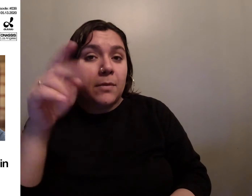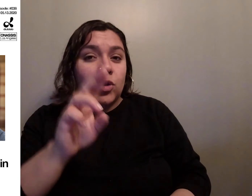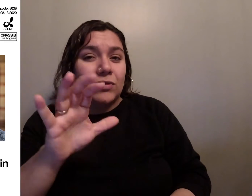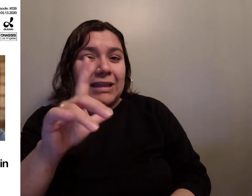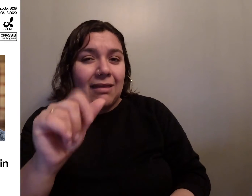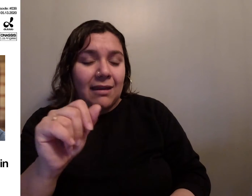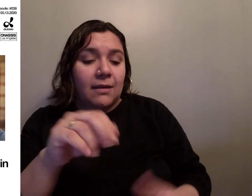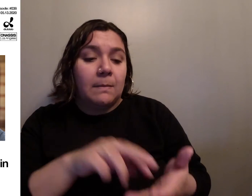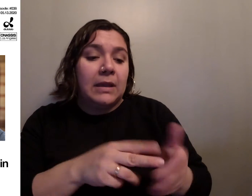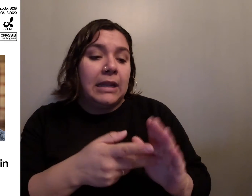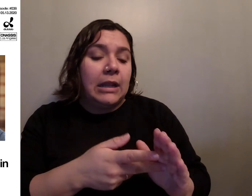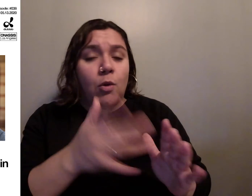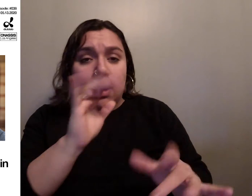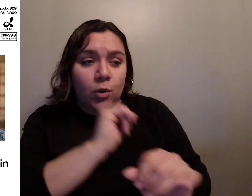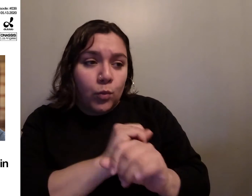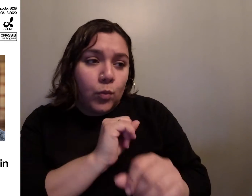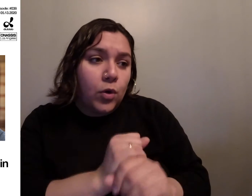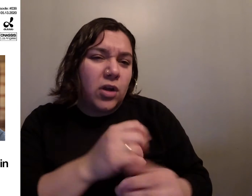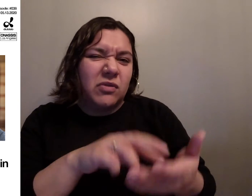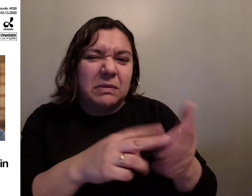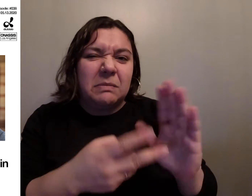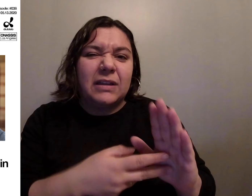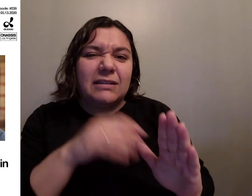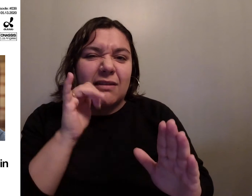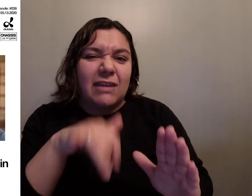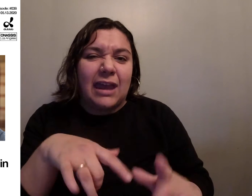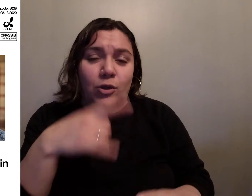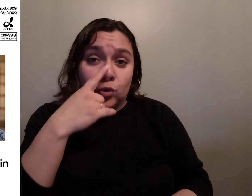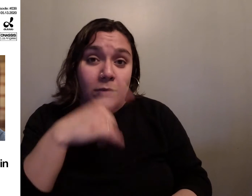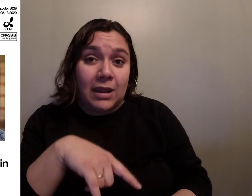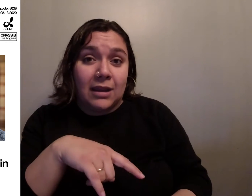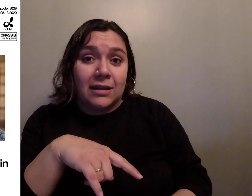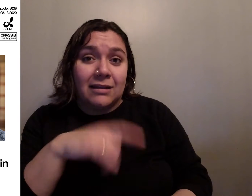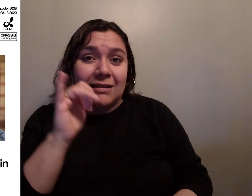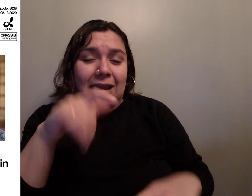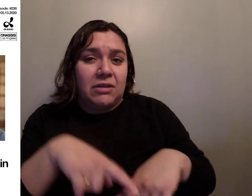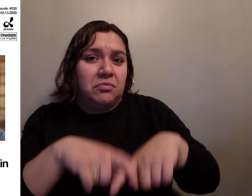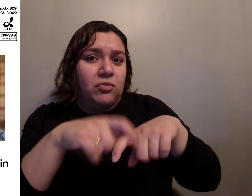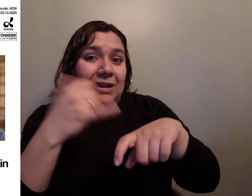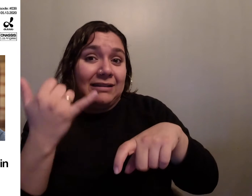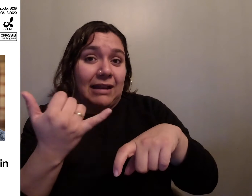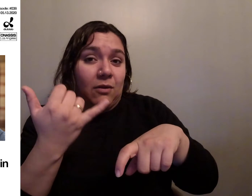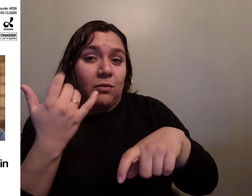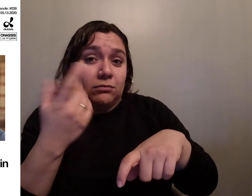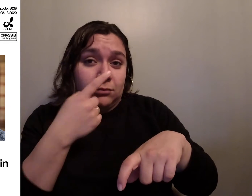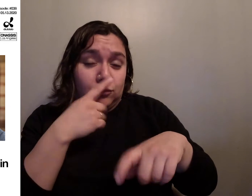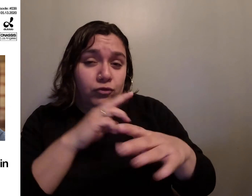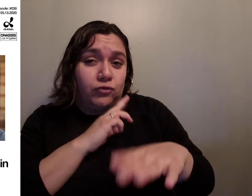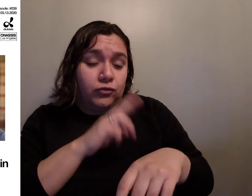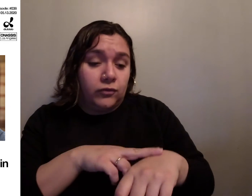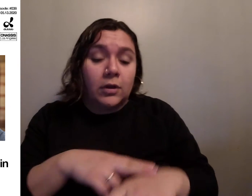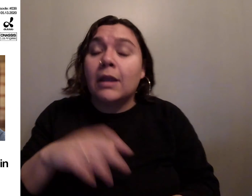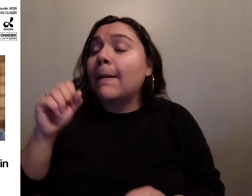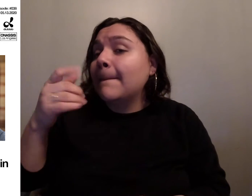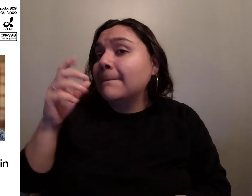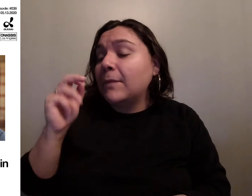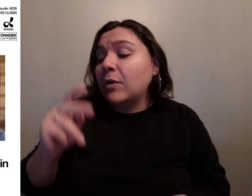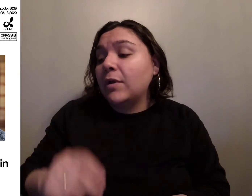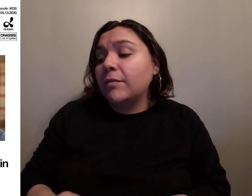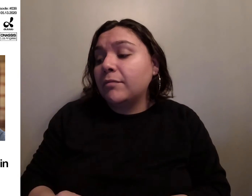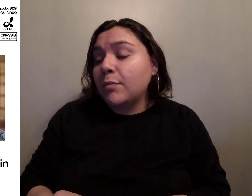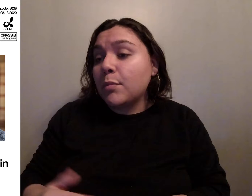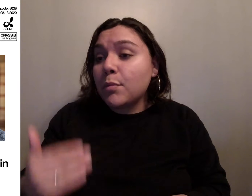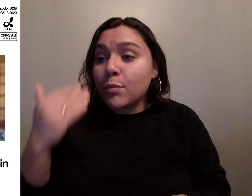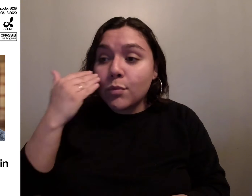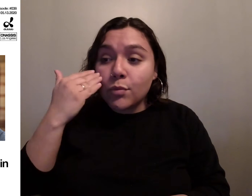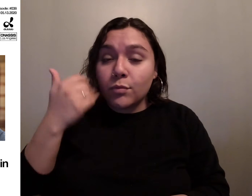CAP at UCLA and what its work is, and Sure. the hiatus now,